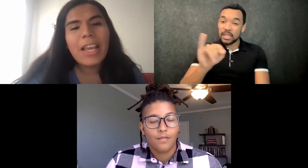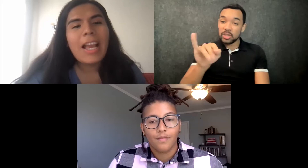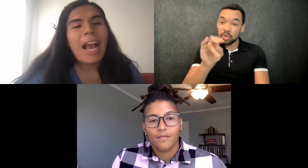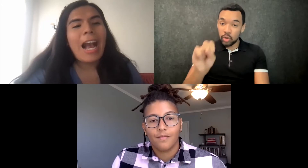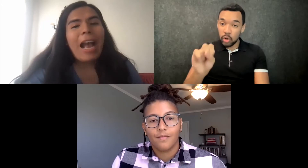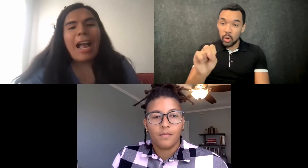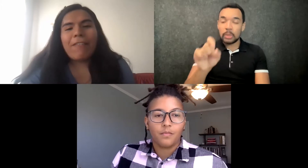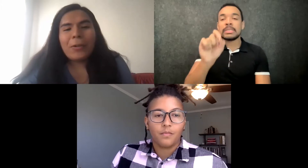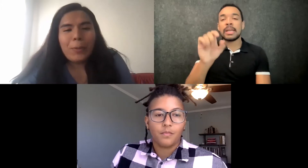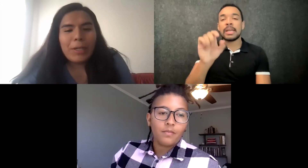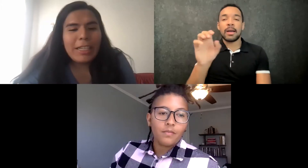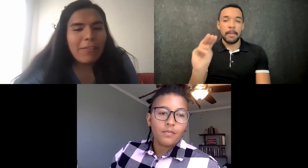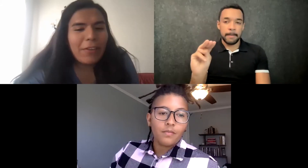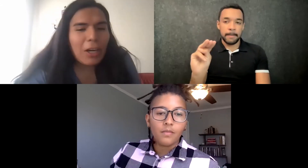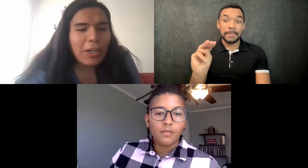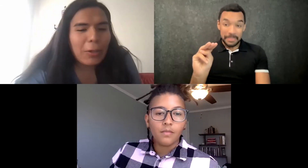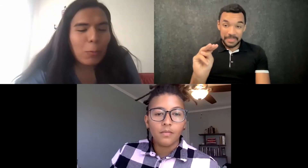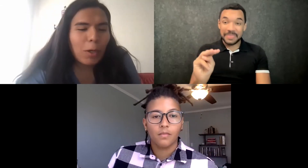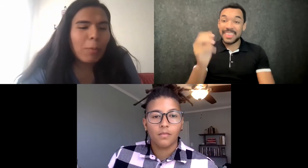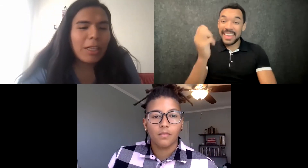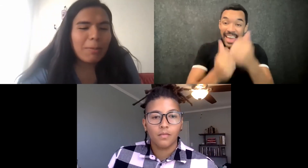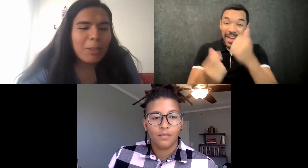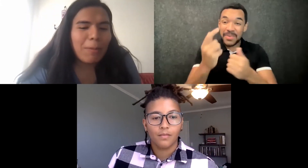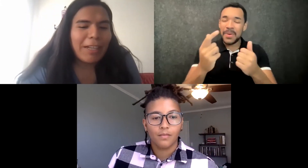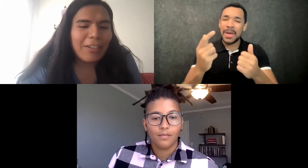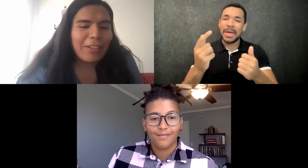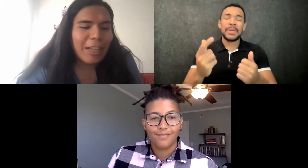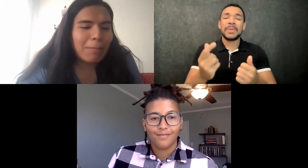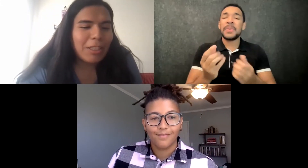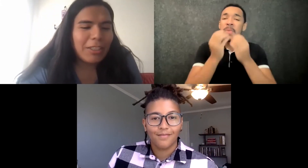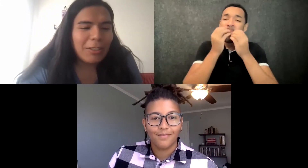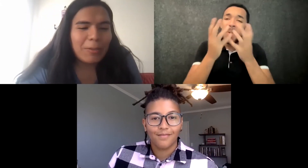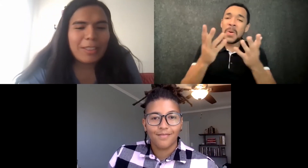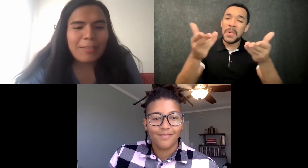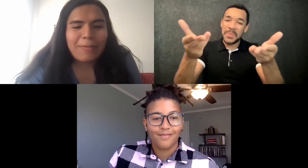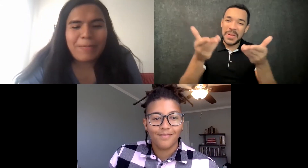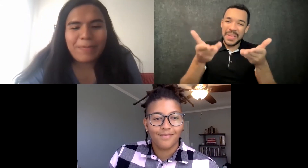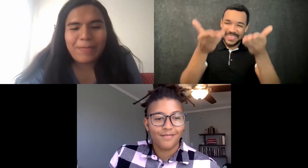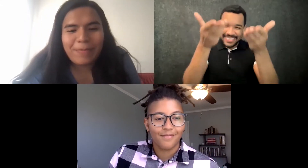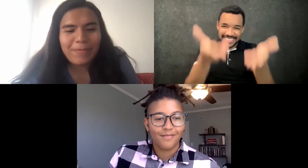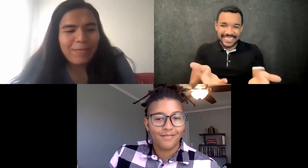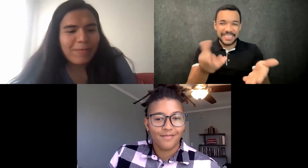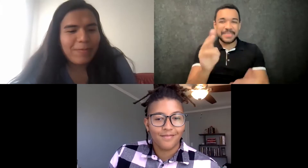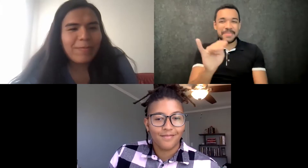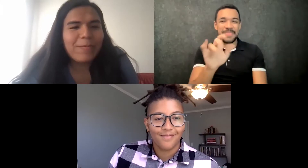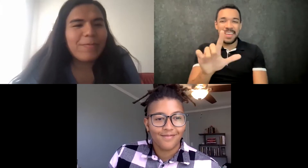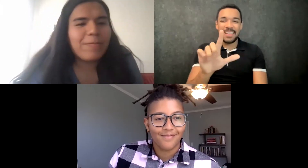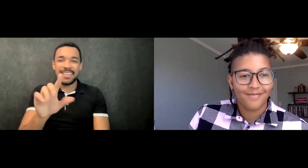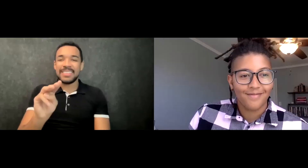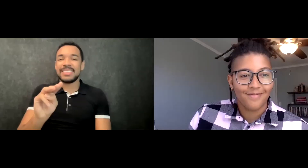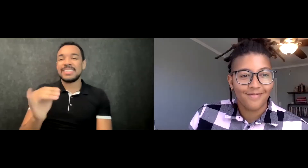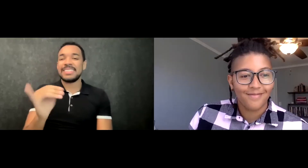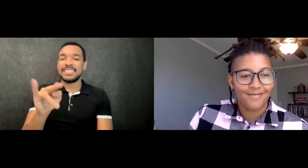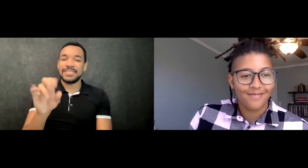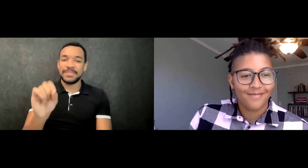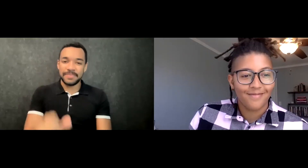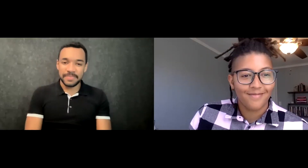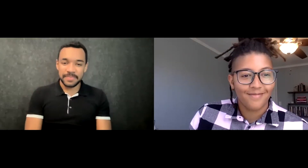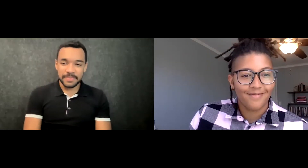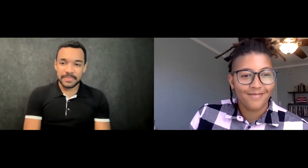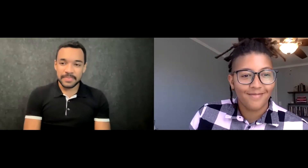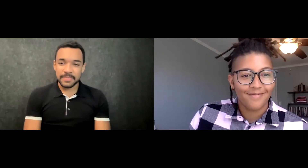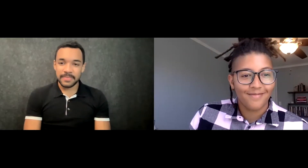JONES.com. Everyone give a warm welcome to Michal M.J. Jones.